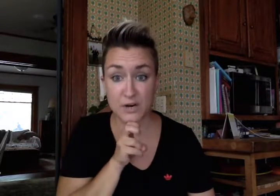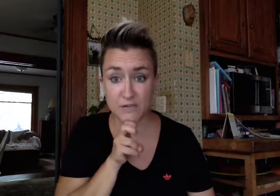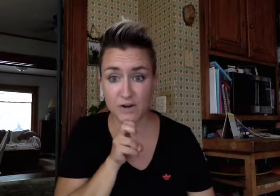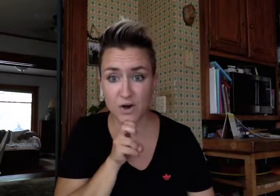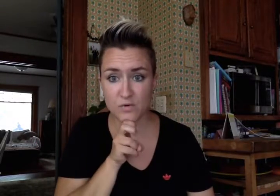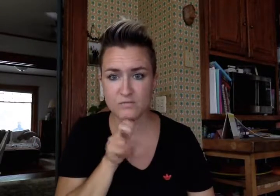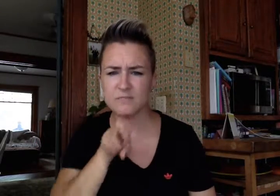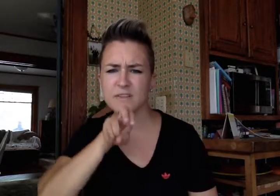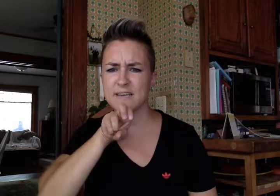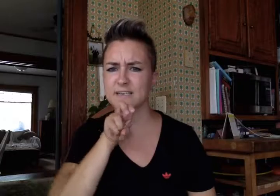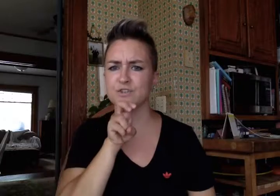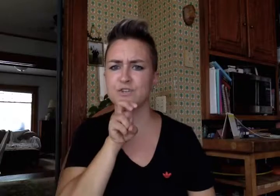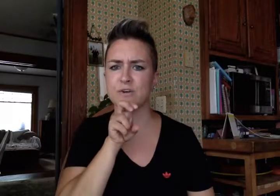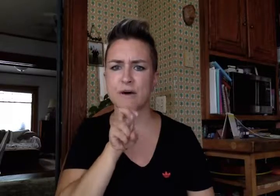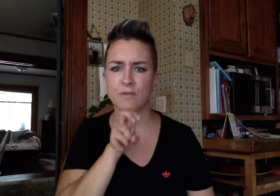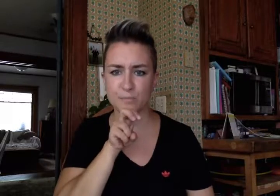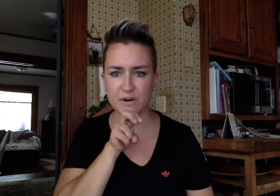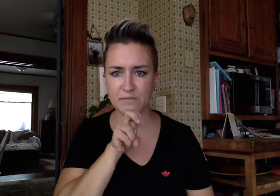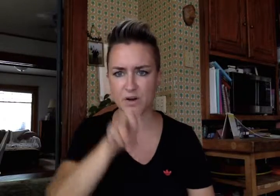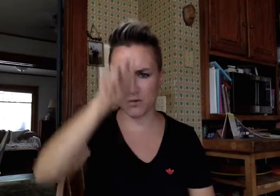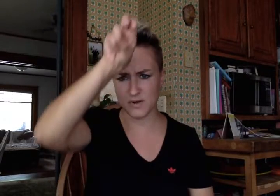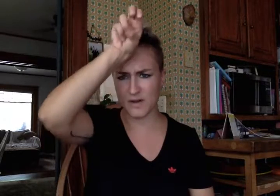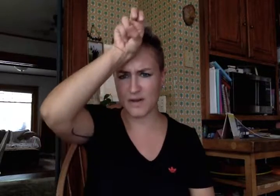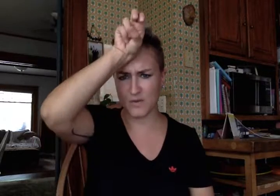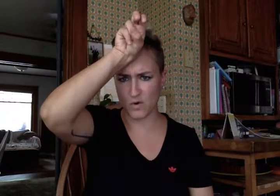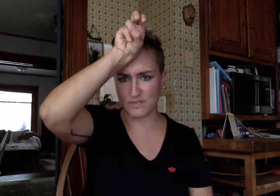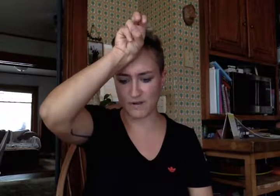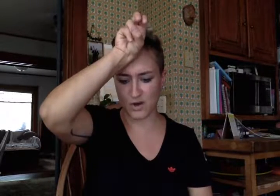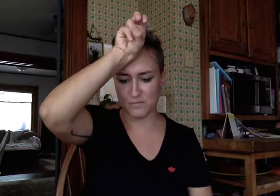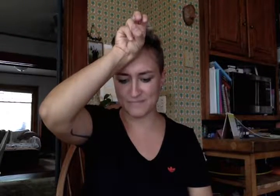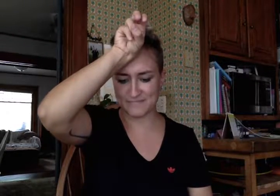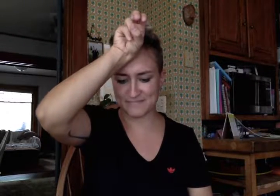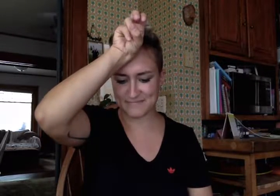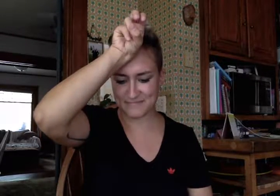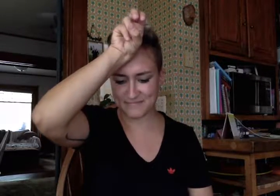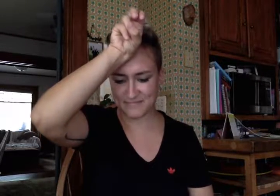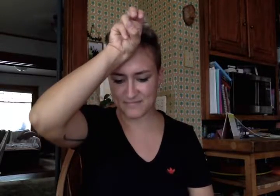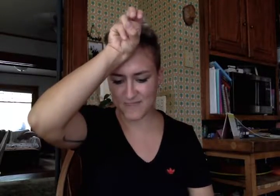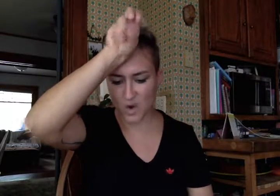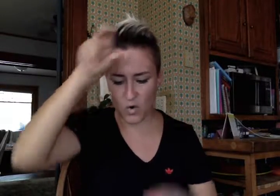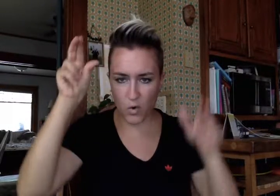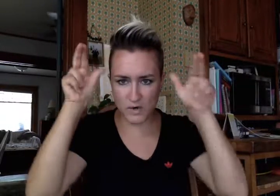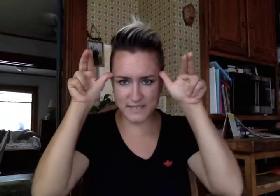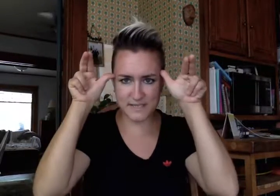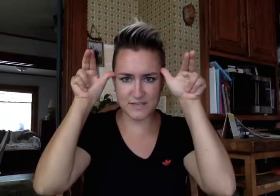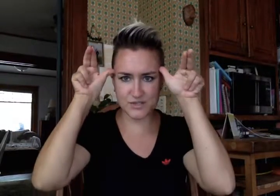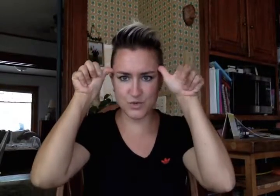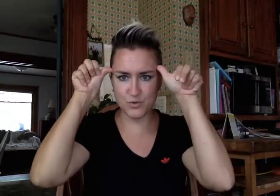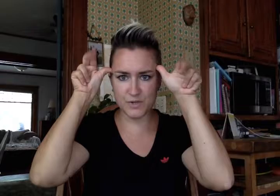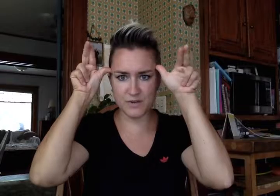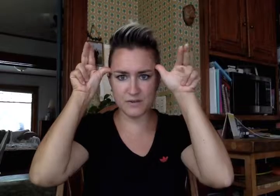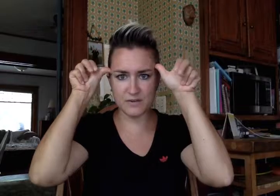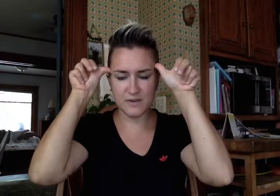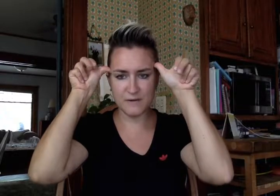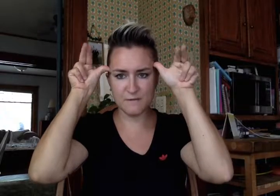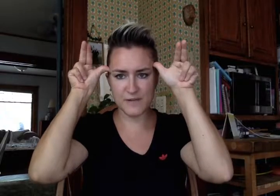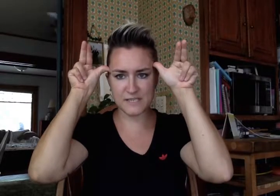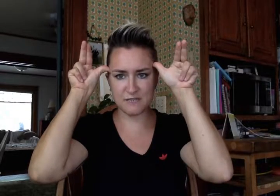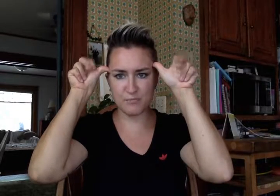of a goat. I think it's actually turned out. The beard of a goat and the horns of a goat. Horse is 2 little flicks of